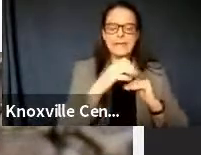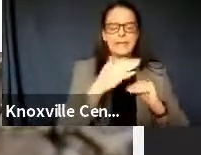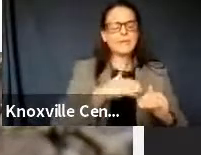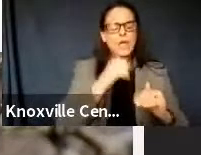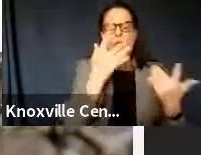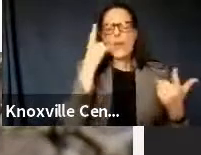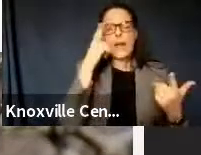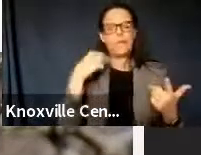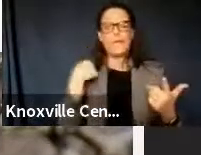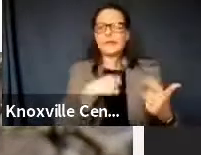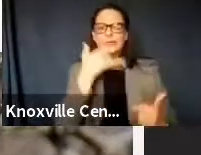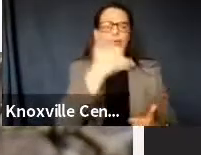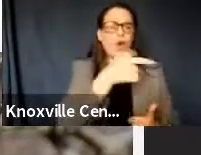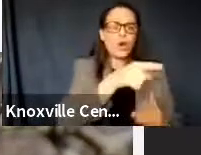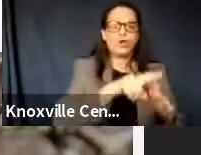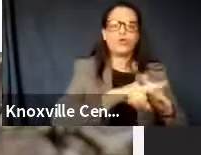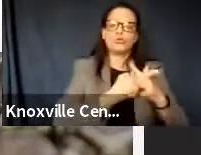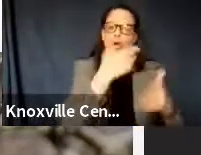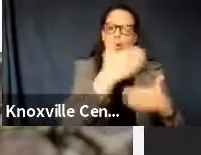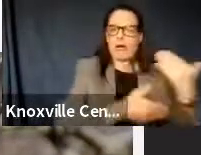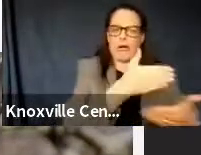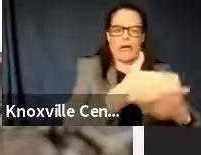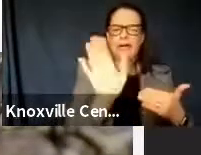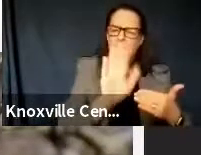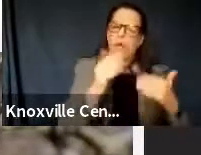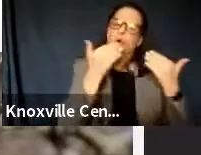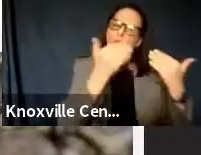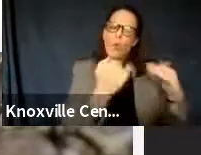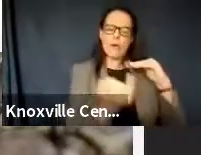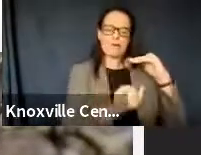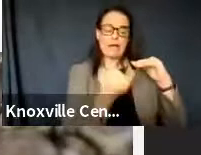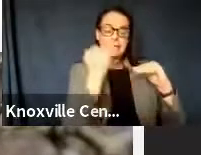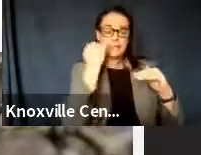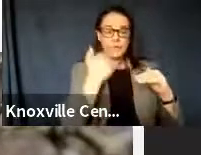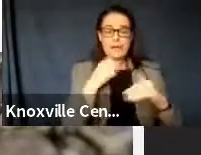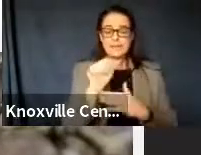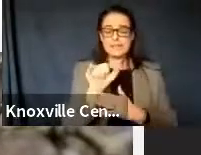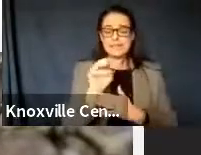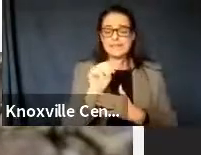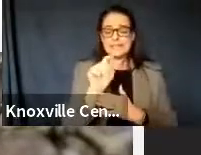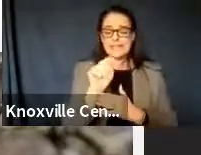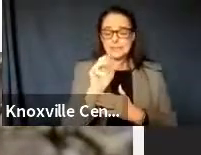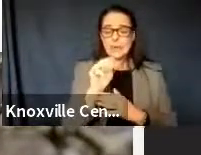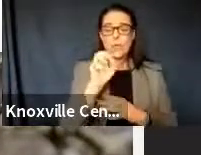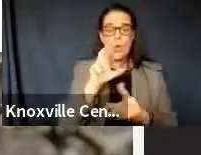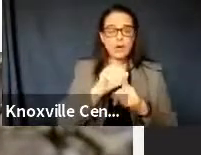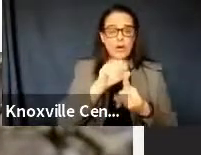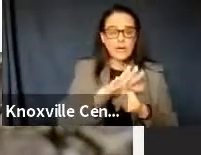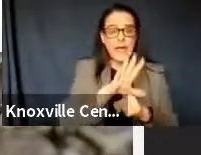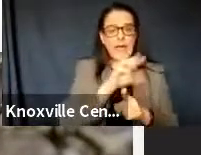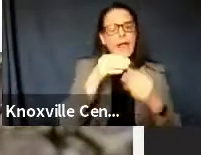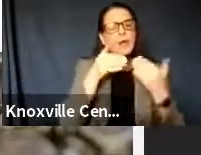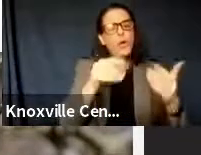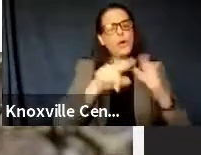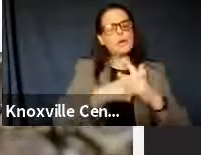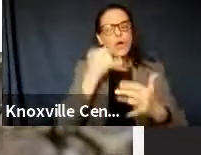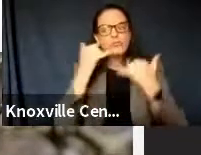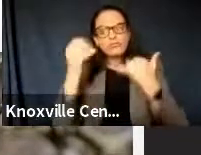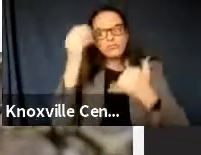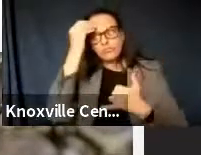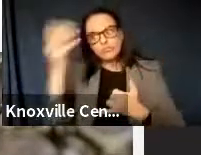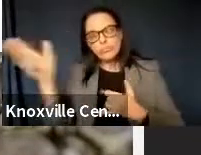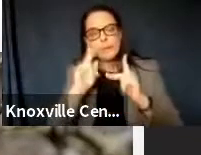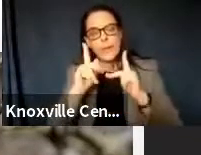start taking action. Please isolate yourself if you have symptoms or have been exposed, and start calling your close contacts to make them aware so they